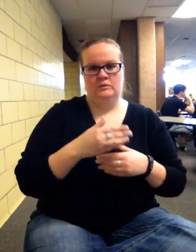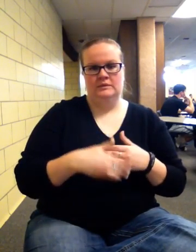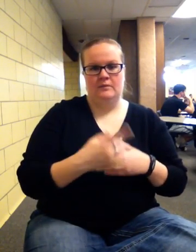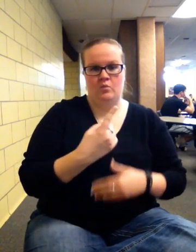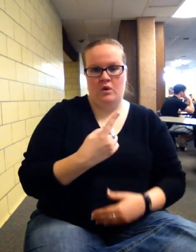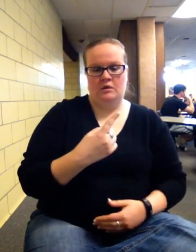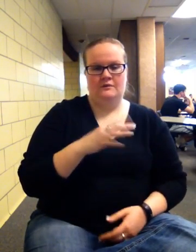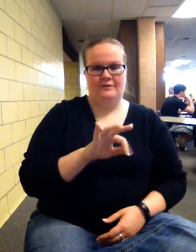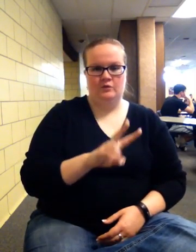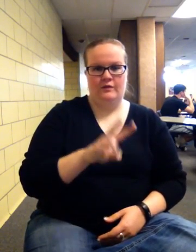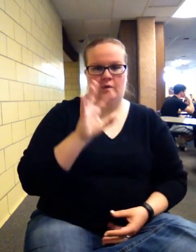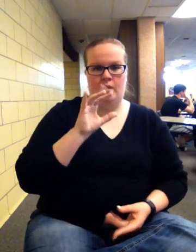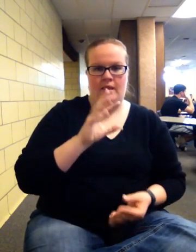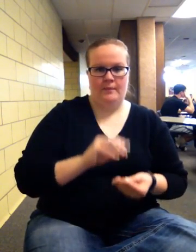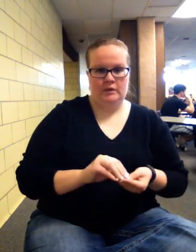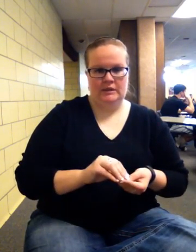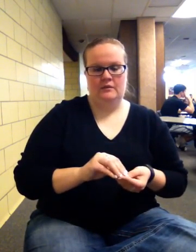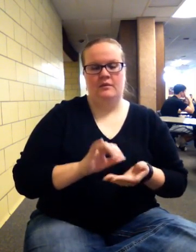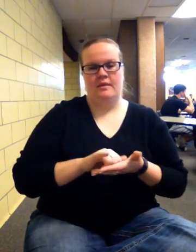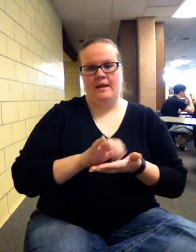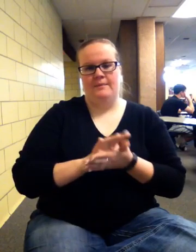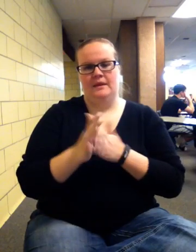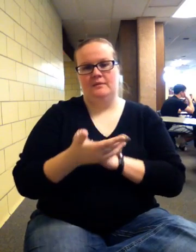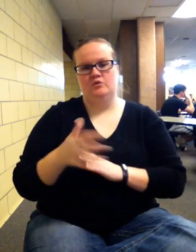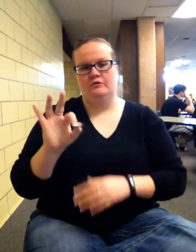value, after you add all of those together, it becomes your future value for step two.